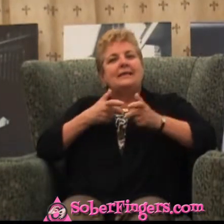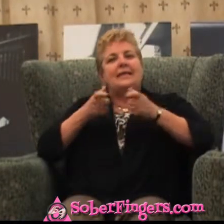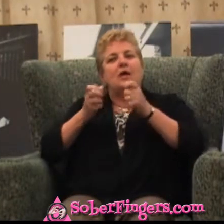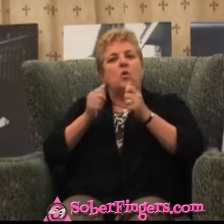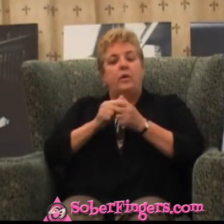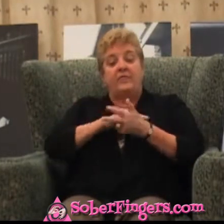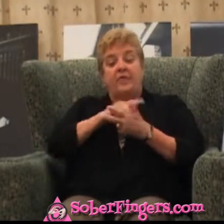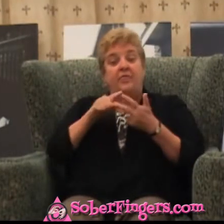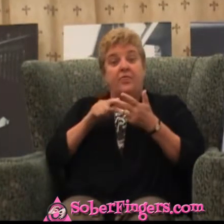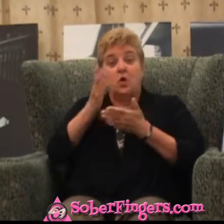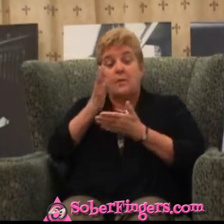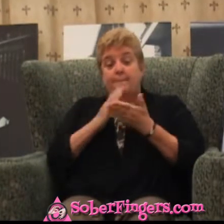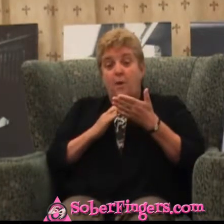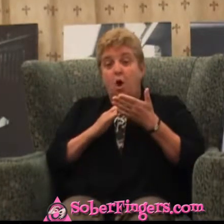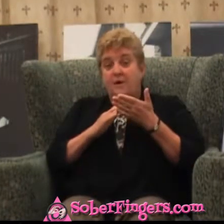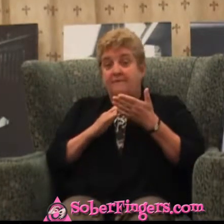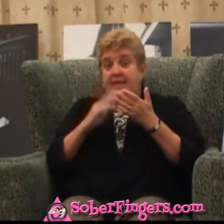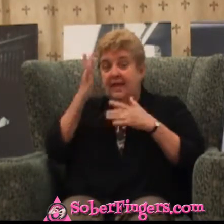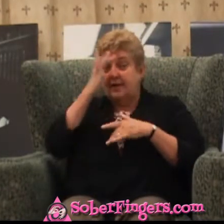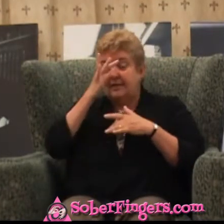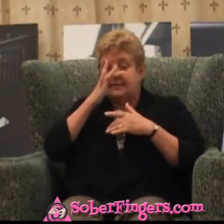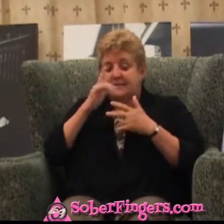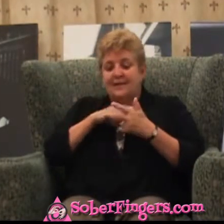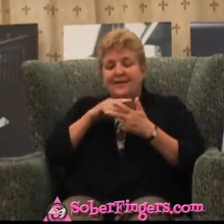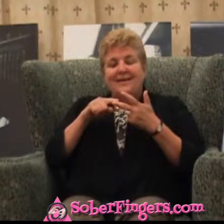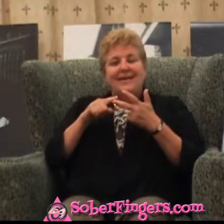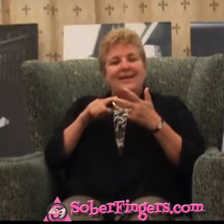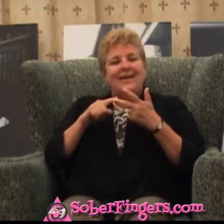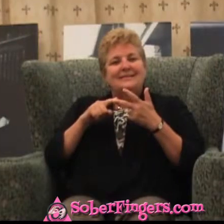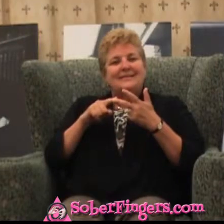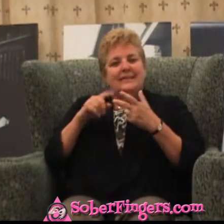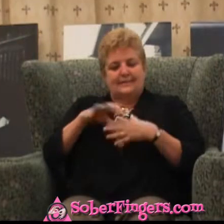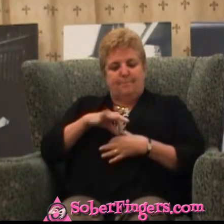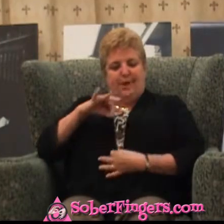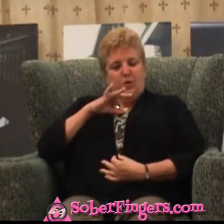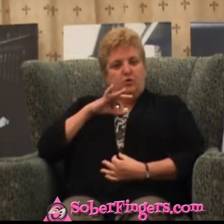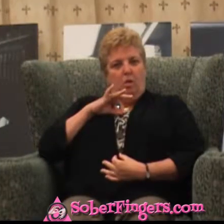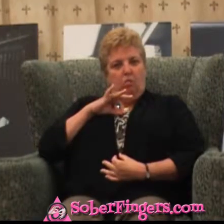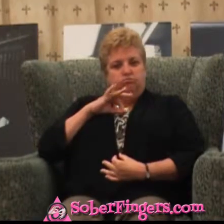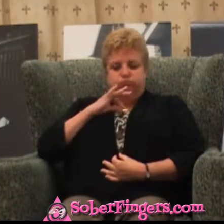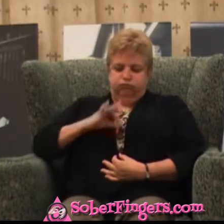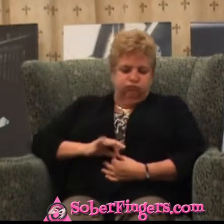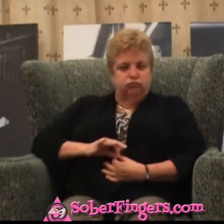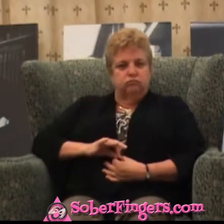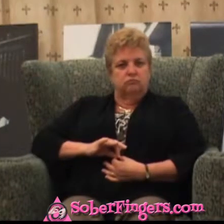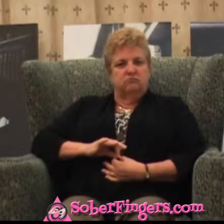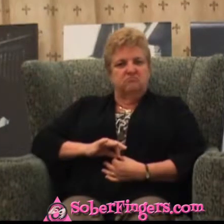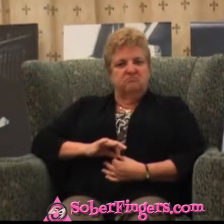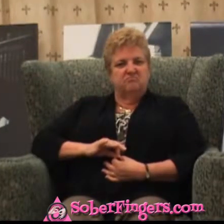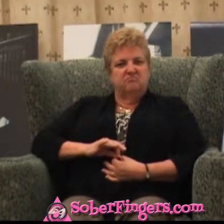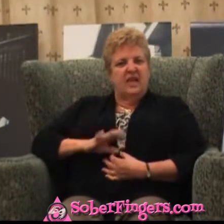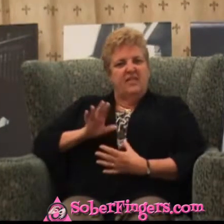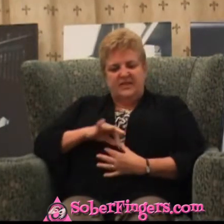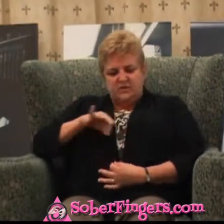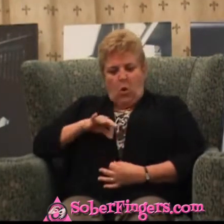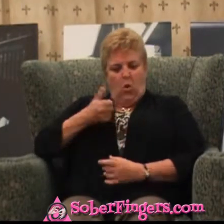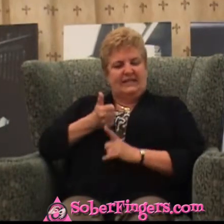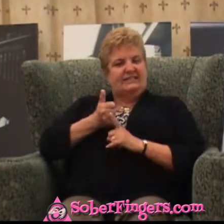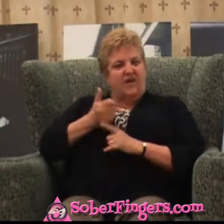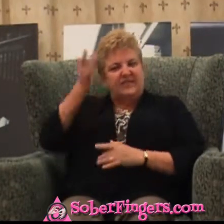my spirit. In the book it's called a malady, a spiritual illness, a soul sickness. That hole that I've always tried